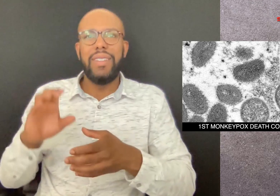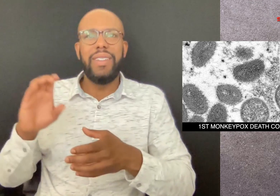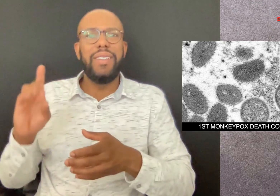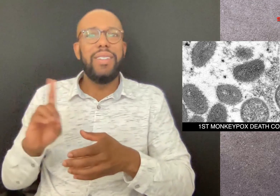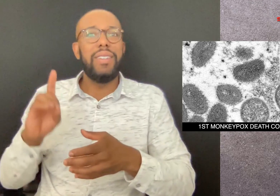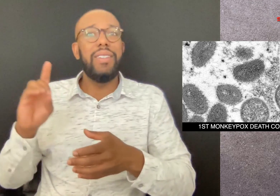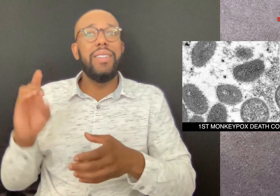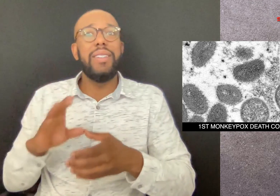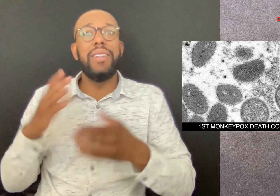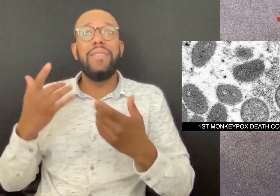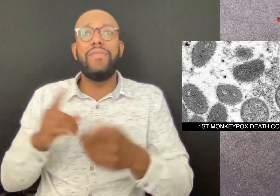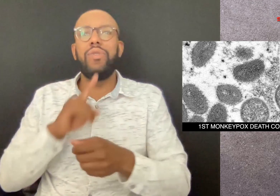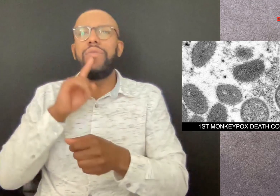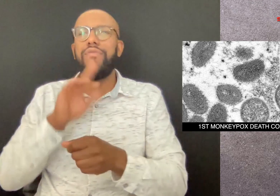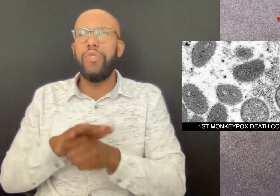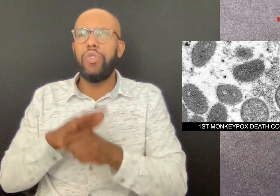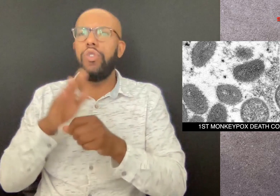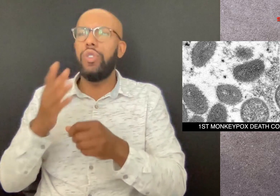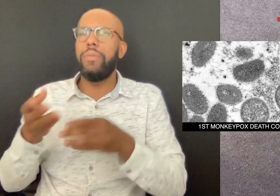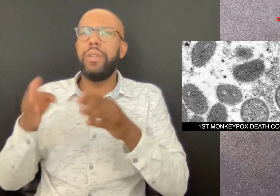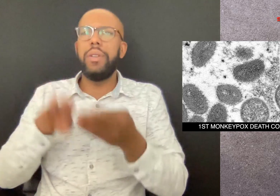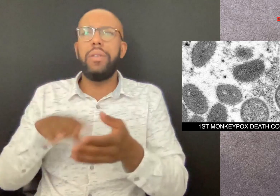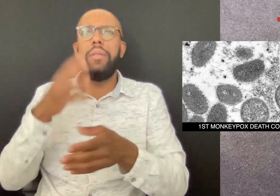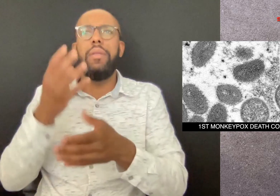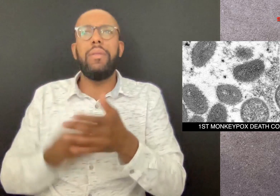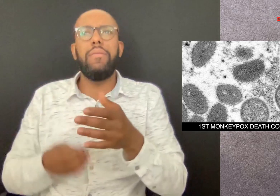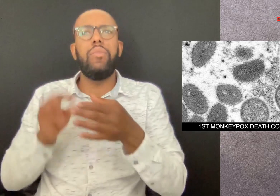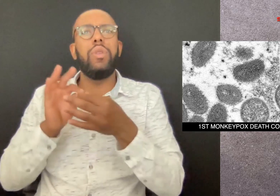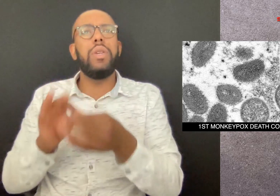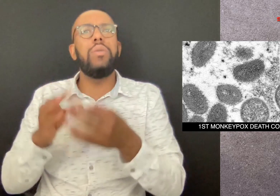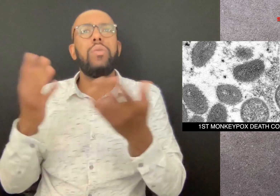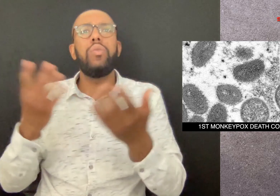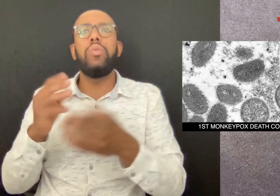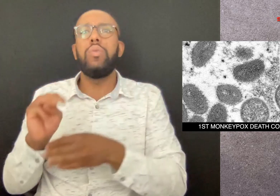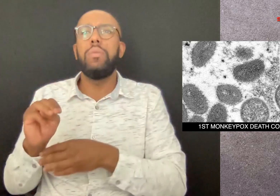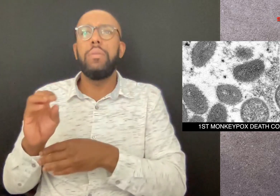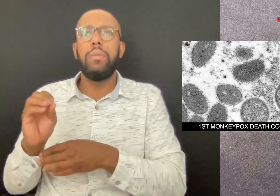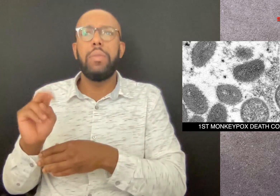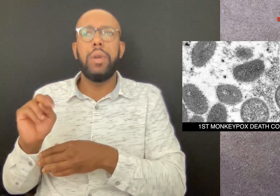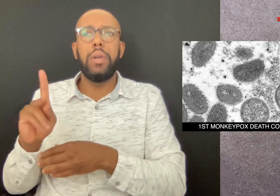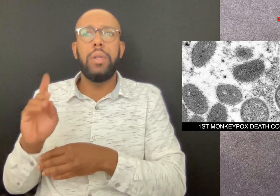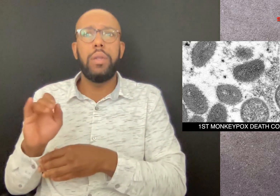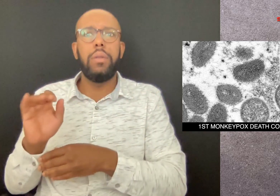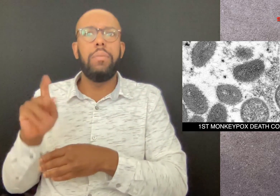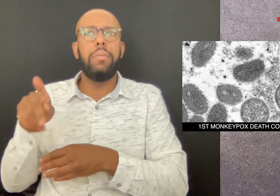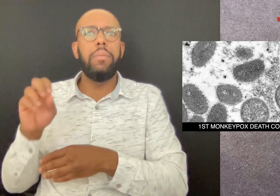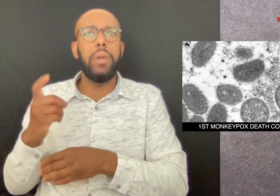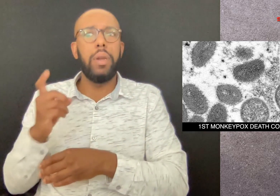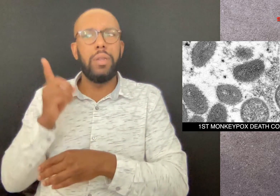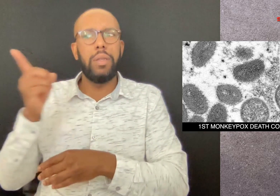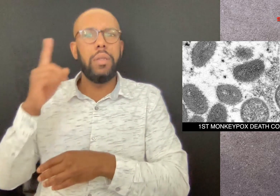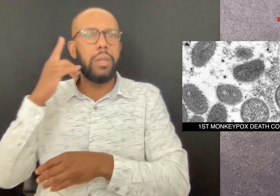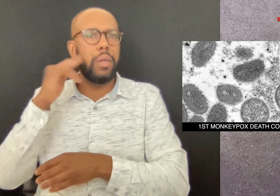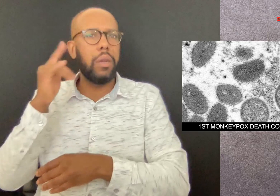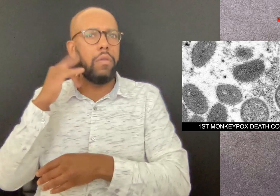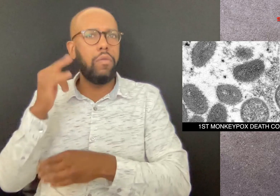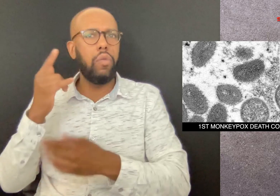the CDC confirmed that the death of a person in California with a severely